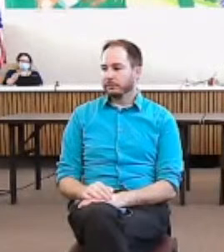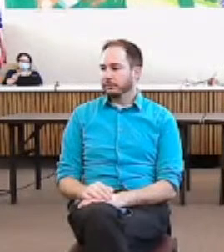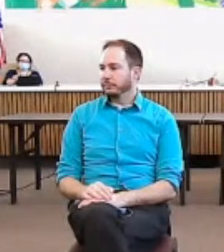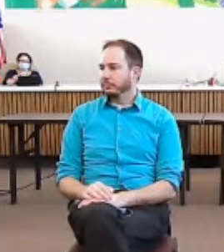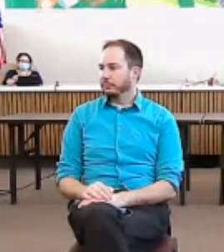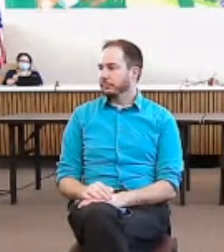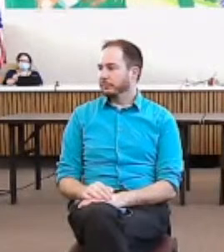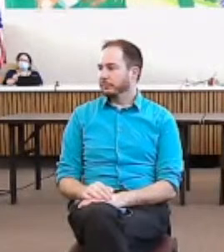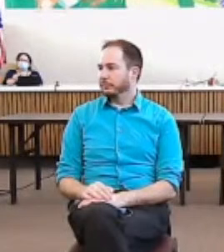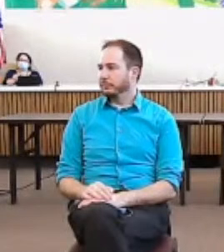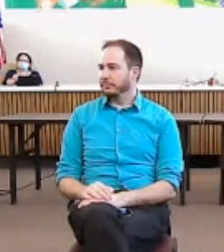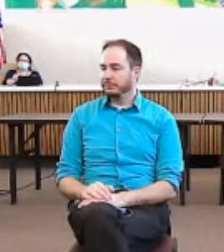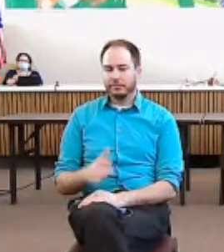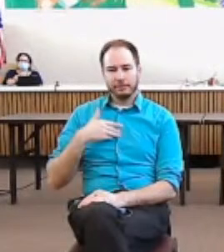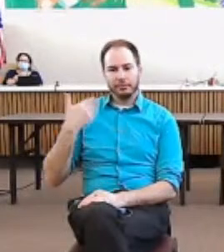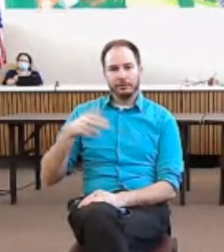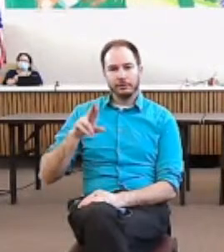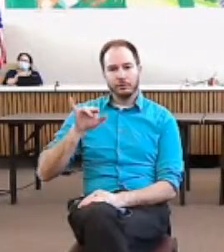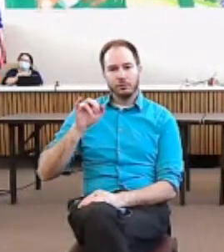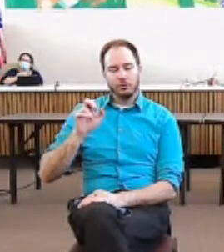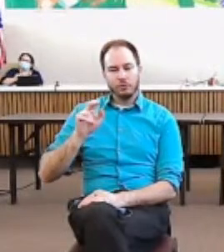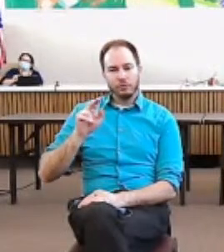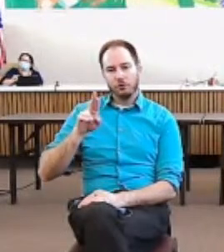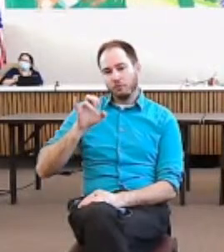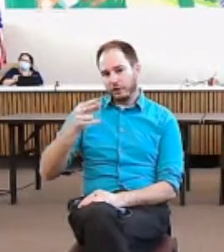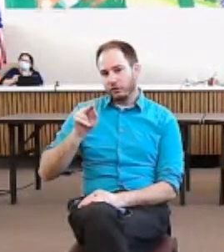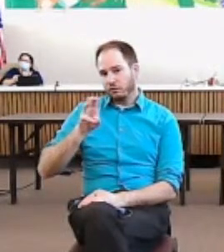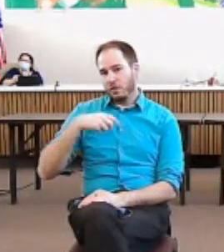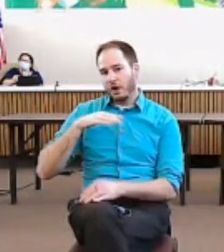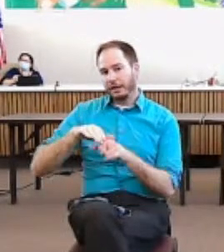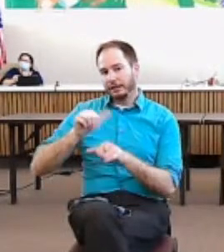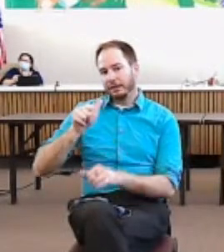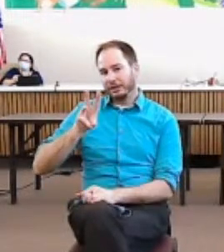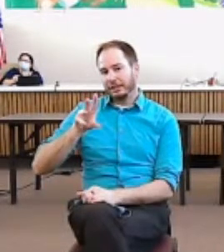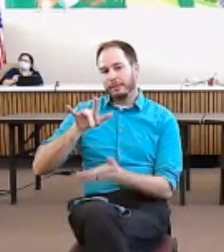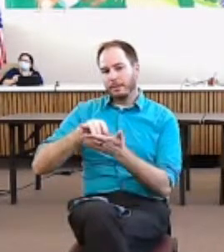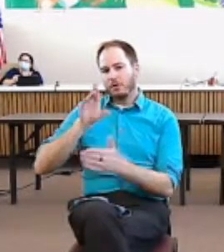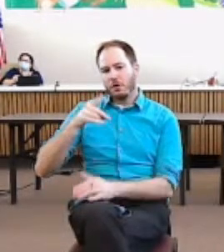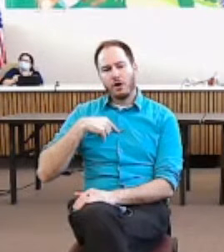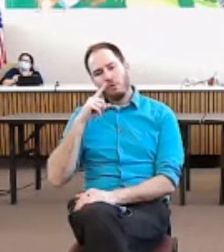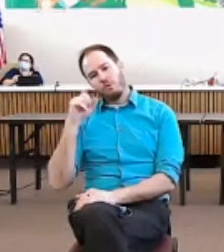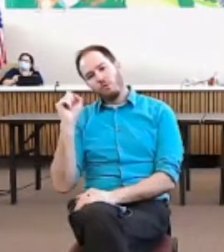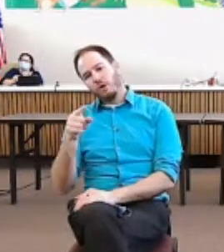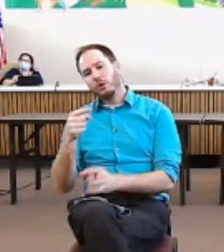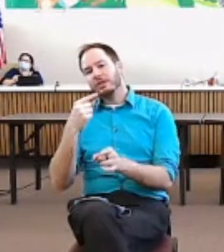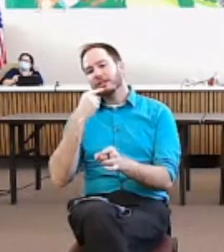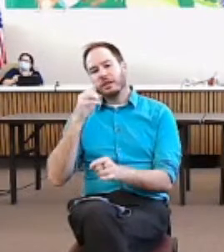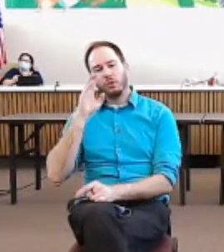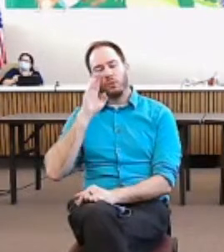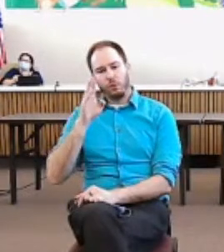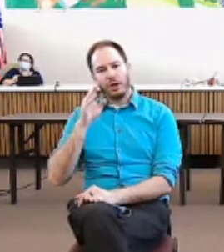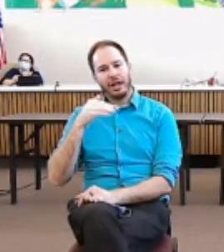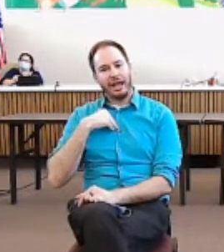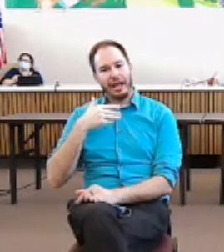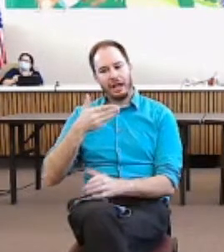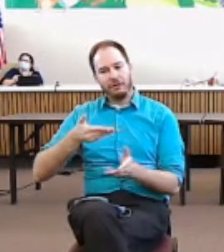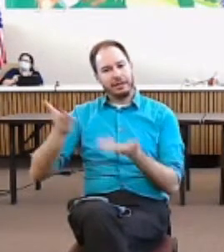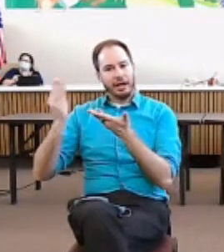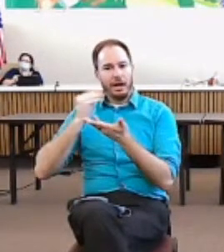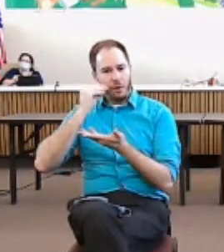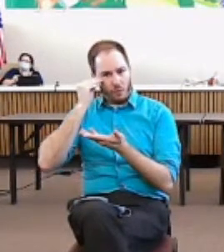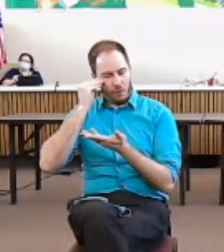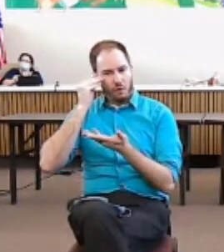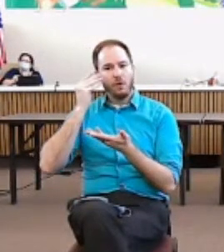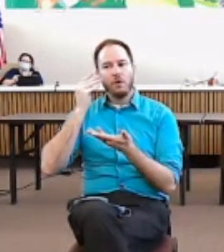the one. That's fine. Okay. My name's Rich Rowe. I live at 1026 Middle Road. Question I got, because you said that there's going to be takeout. Is